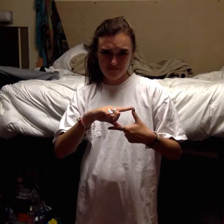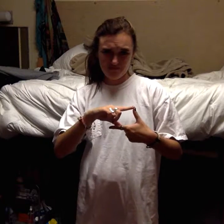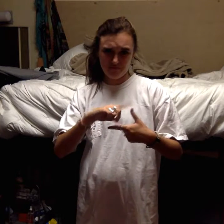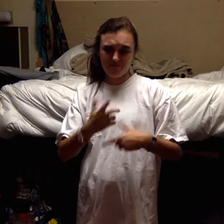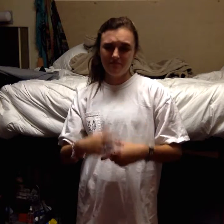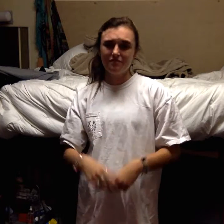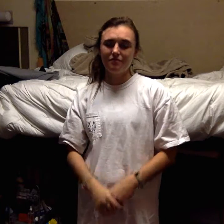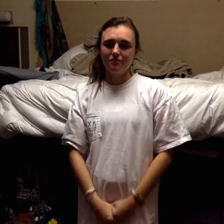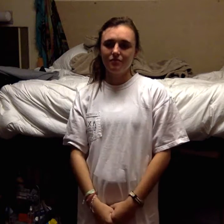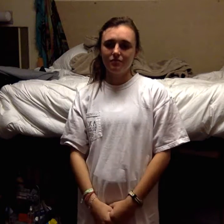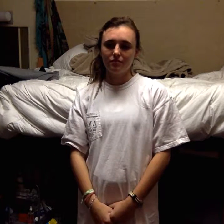2.